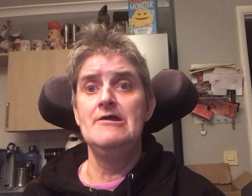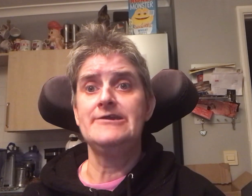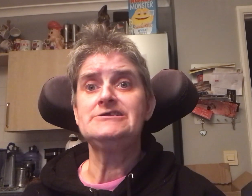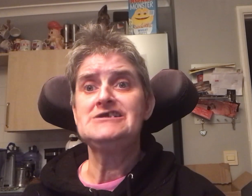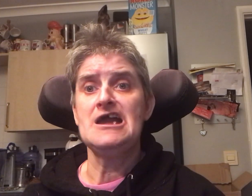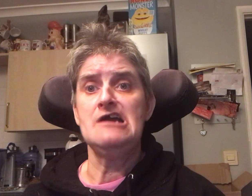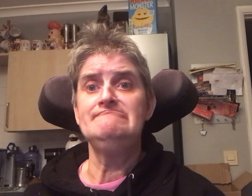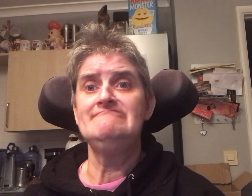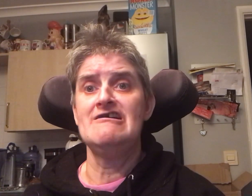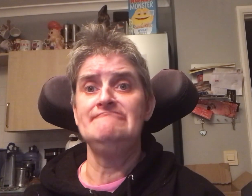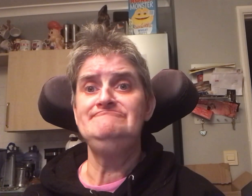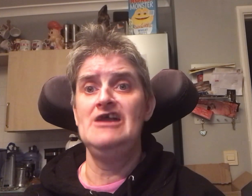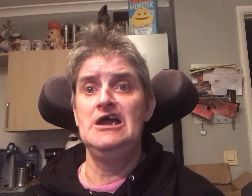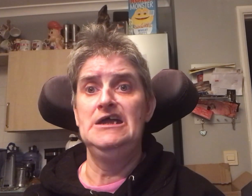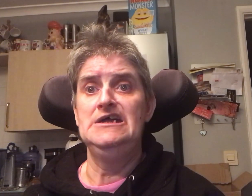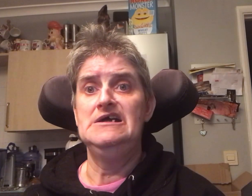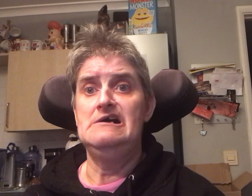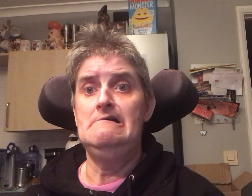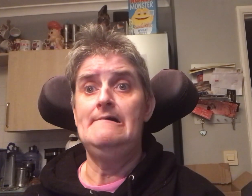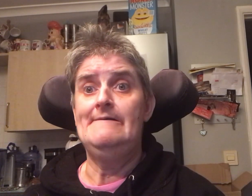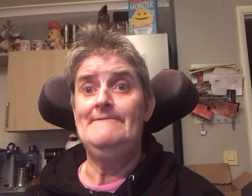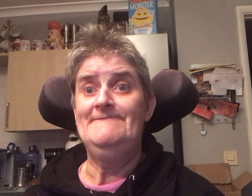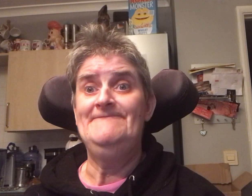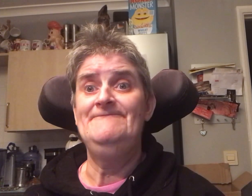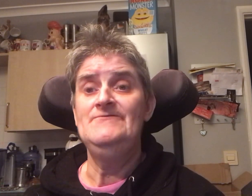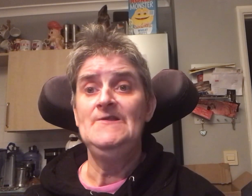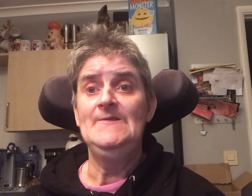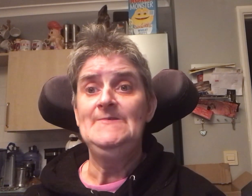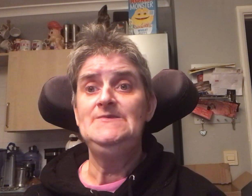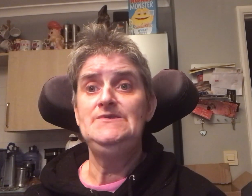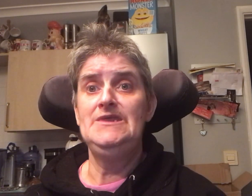and co-owner of the